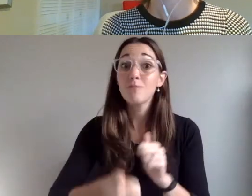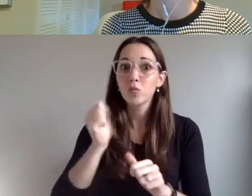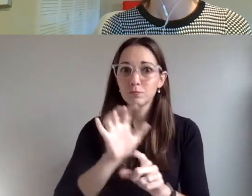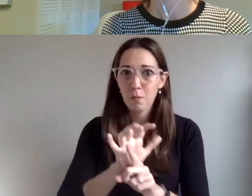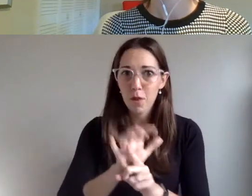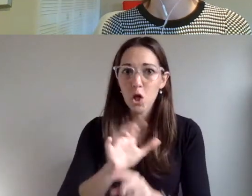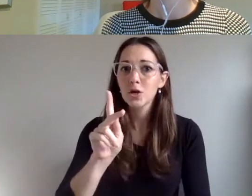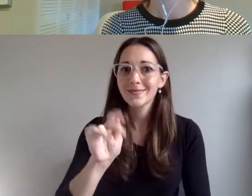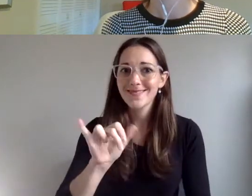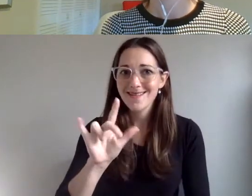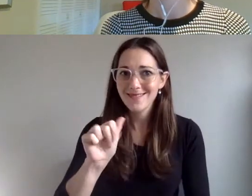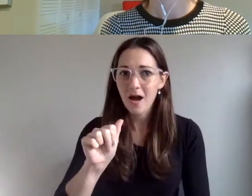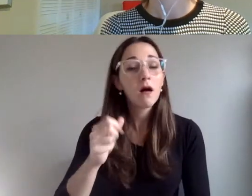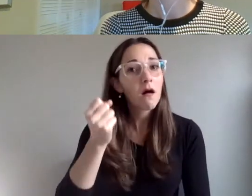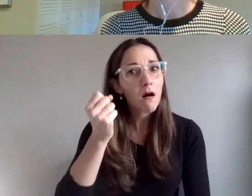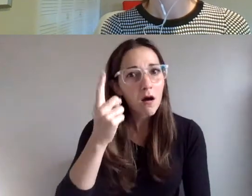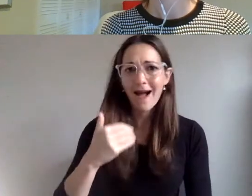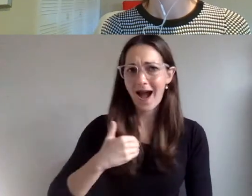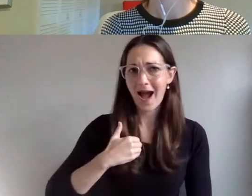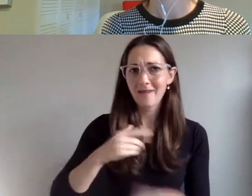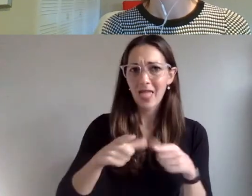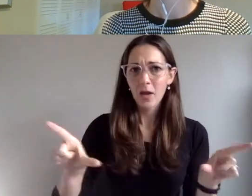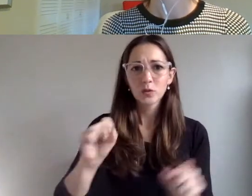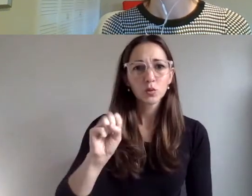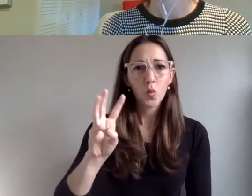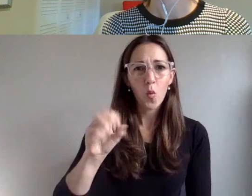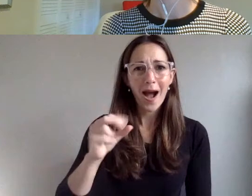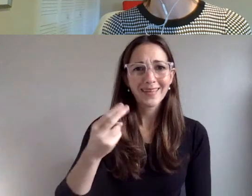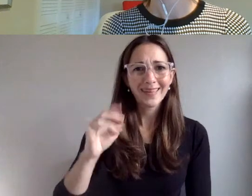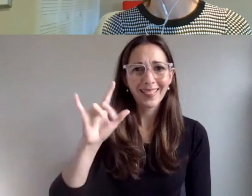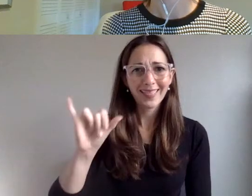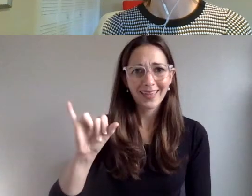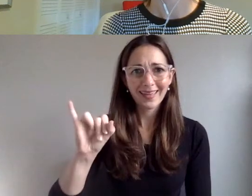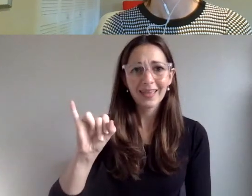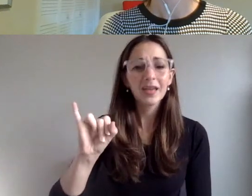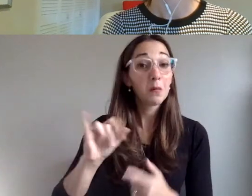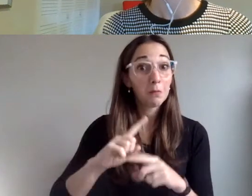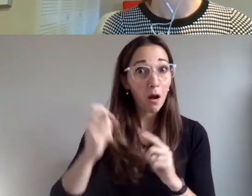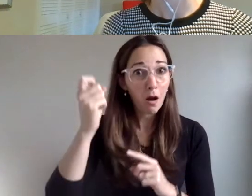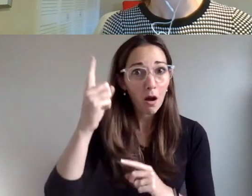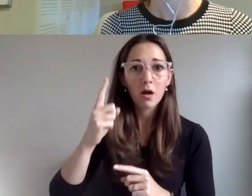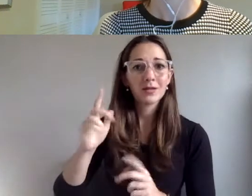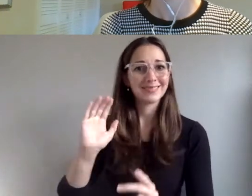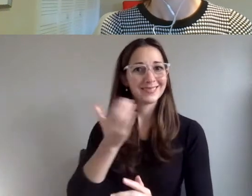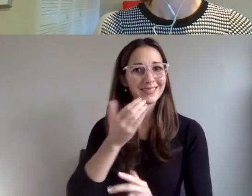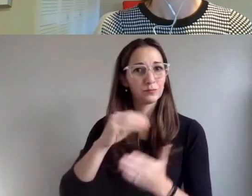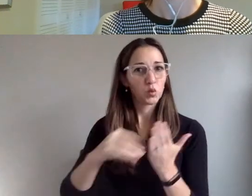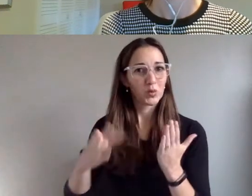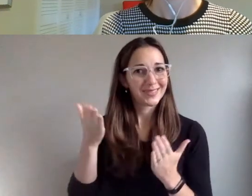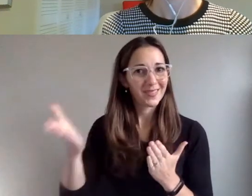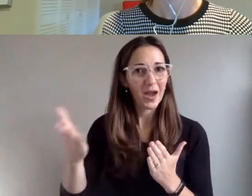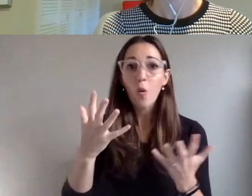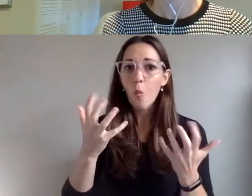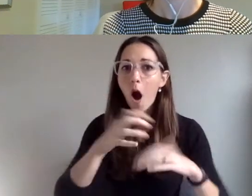Even though we have a Swahili version, Kenyan students seem to want to consume the English phonics game more, but we do